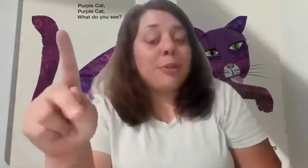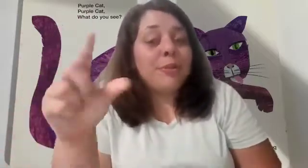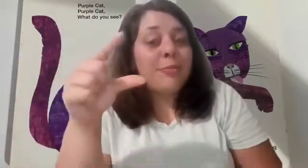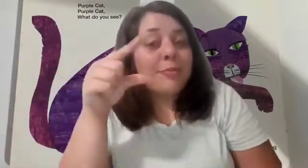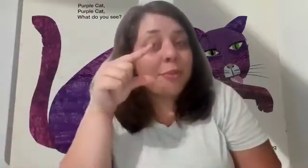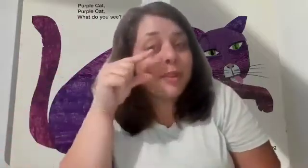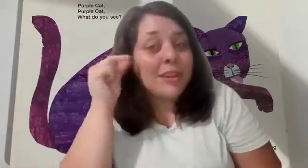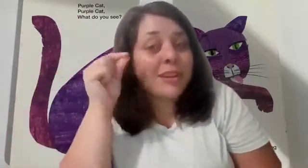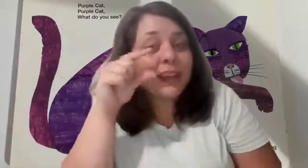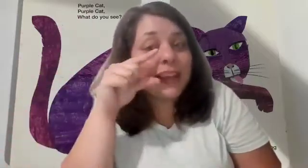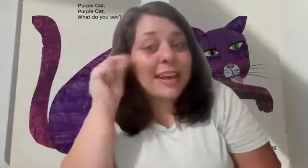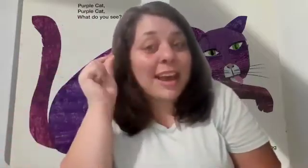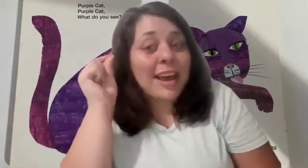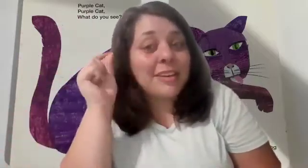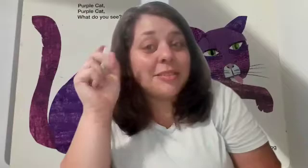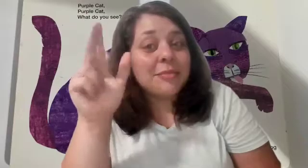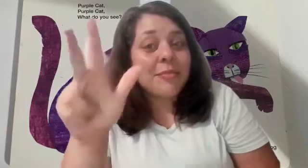Purple cat,